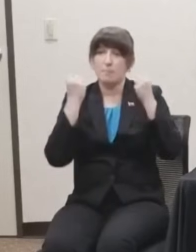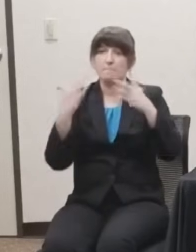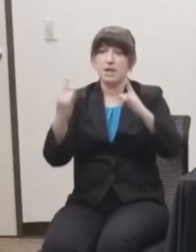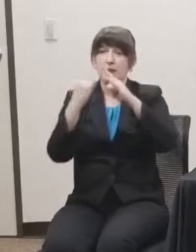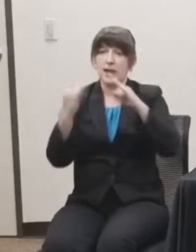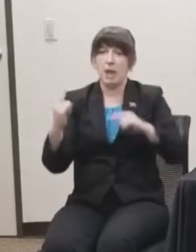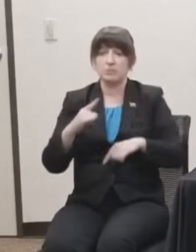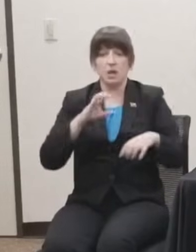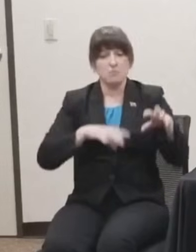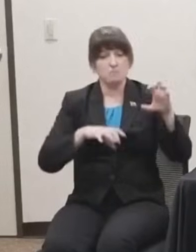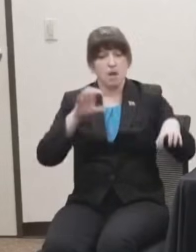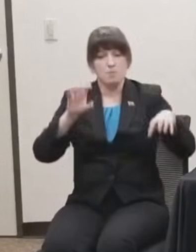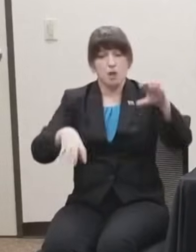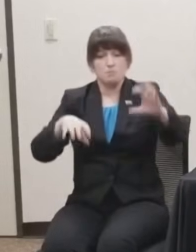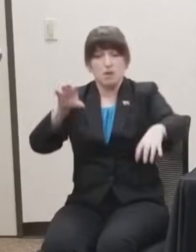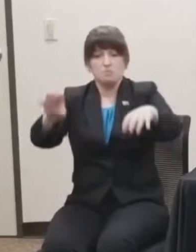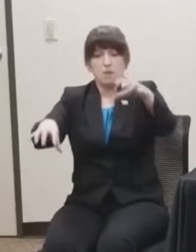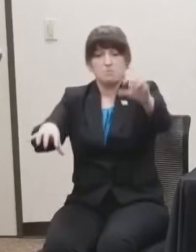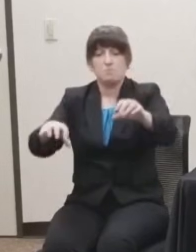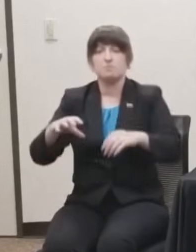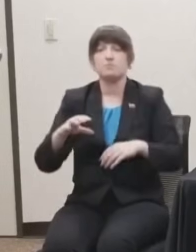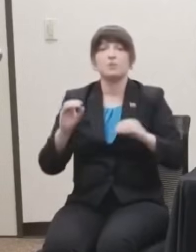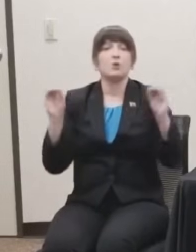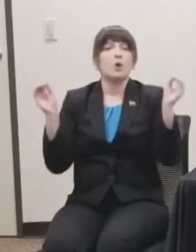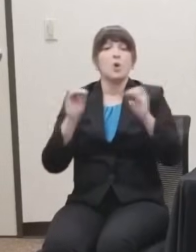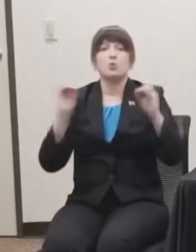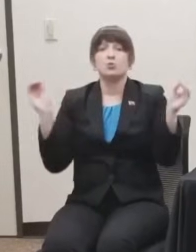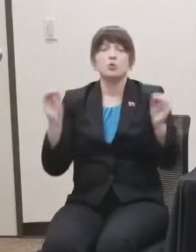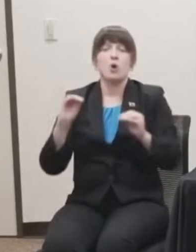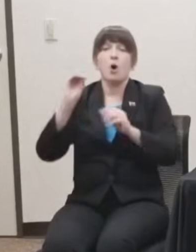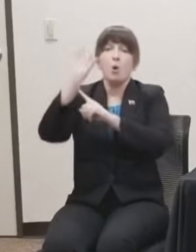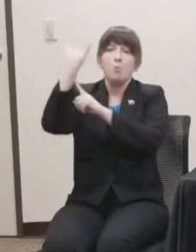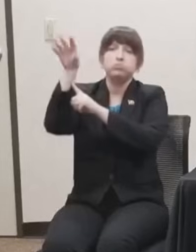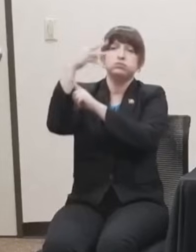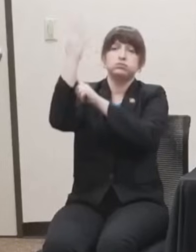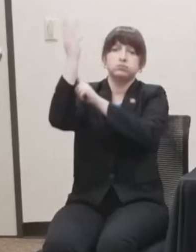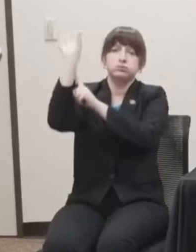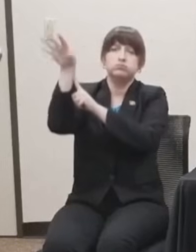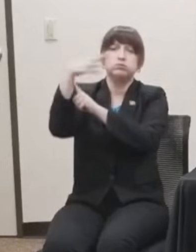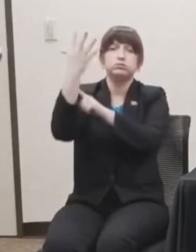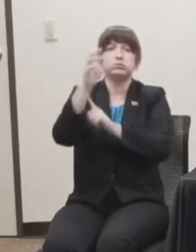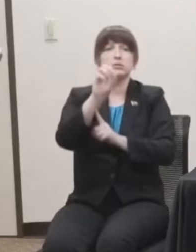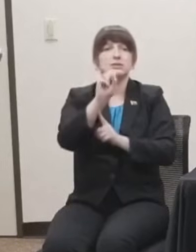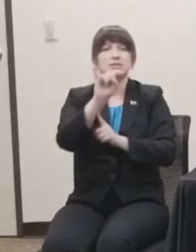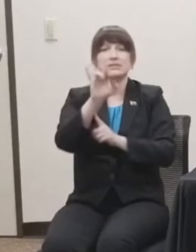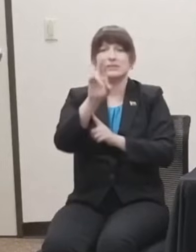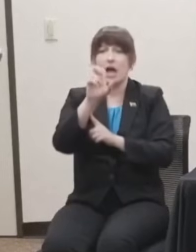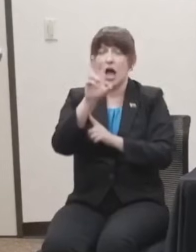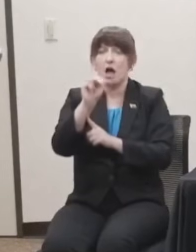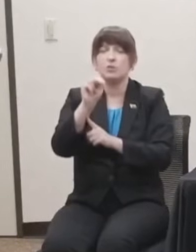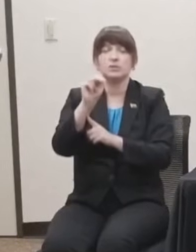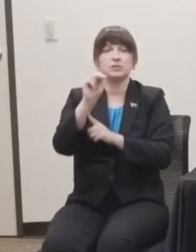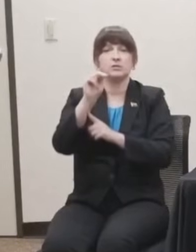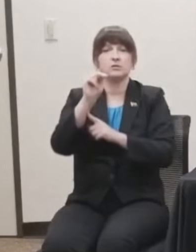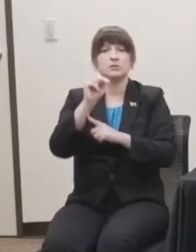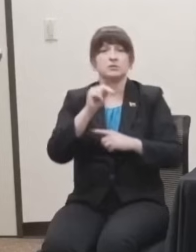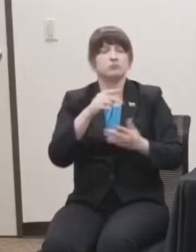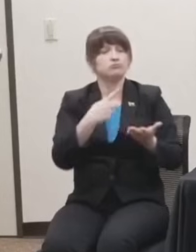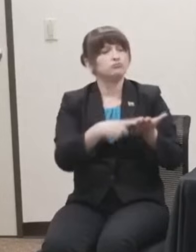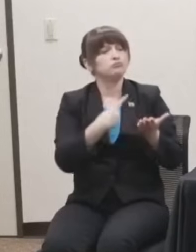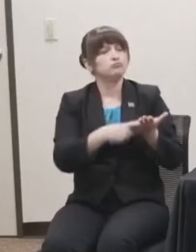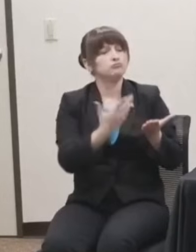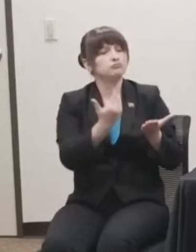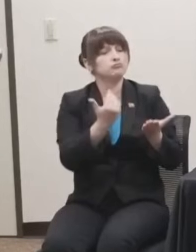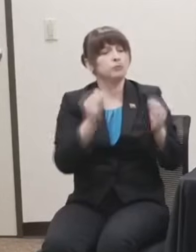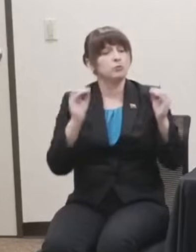no sirens that were in this area. Can you talk about that and why that hasn't been funded to this point?